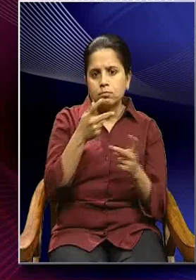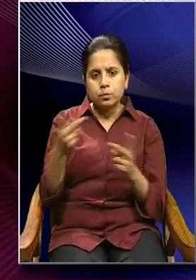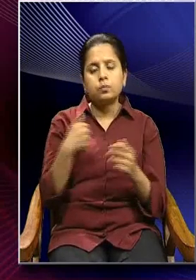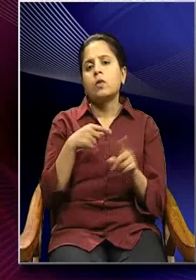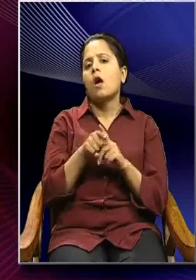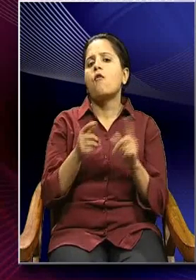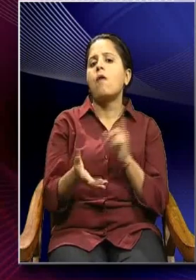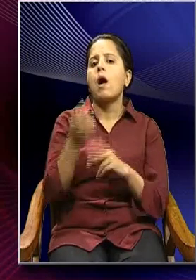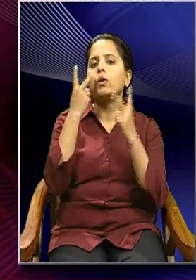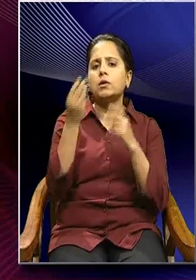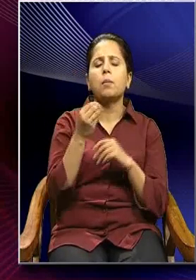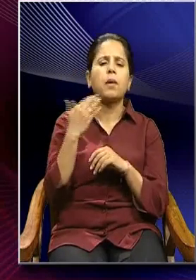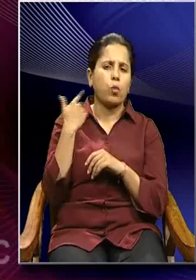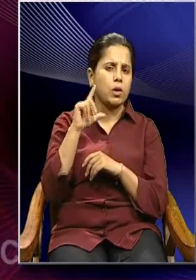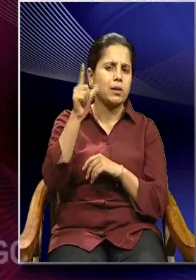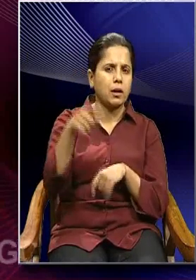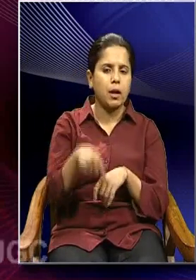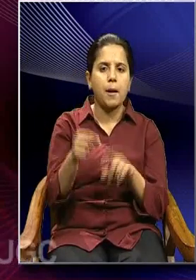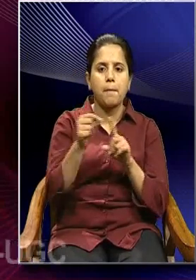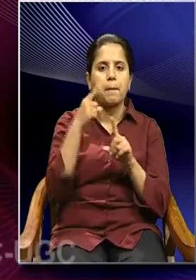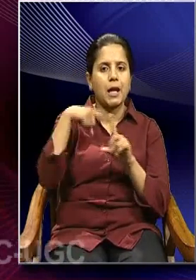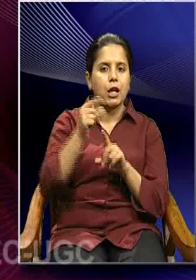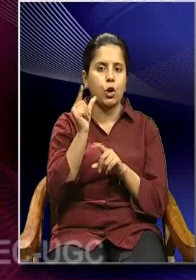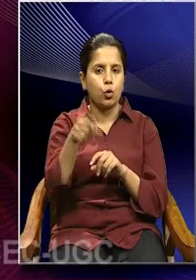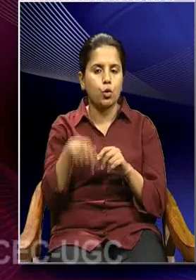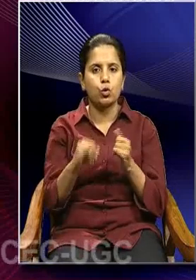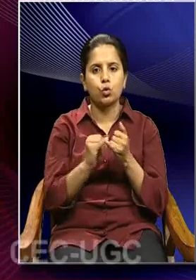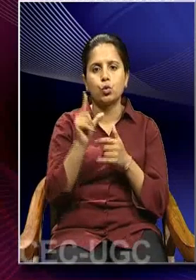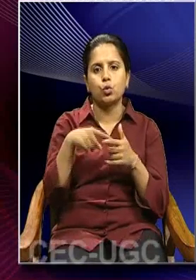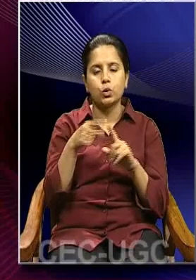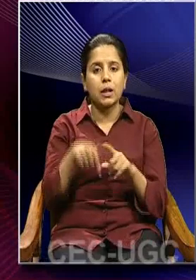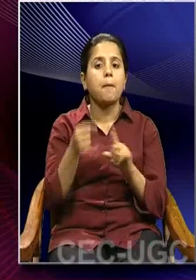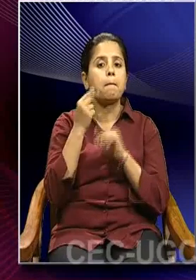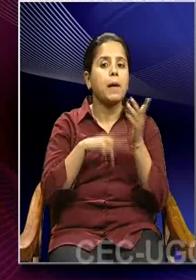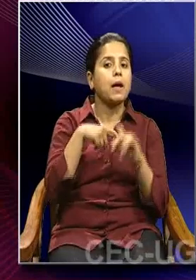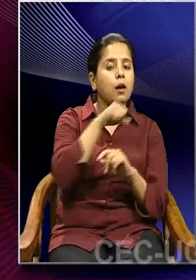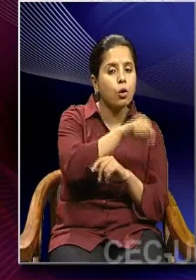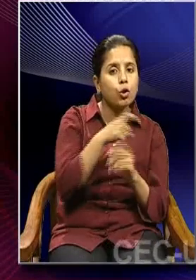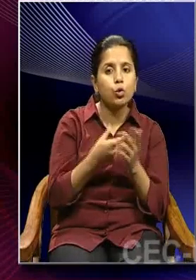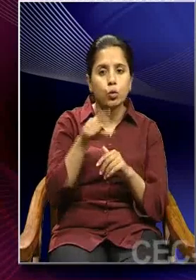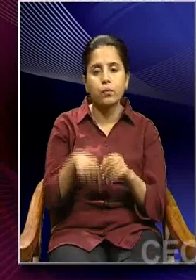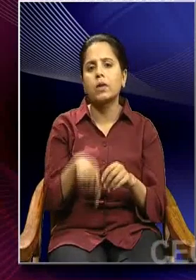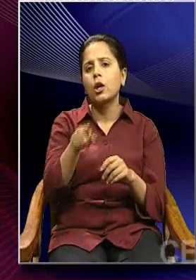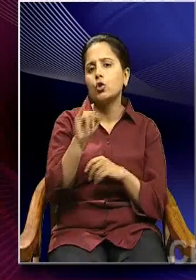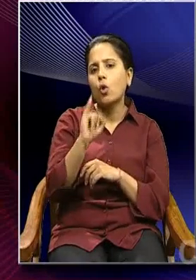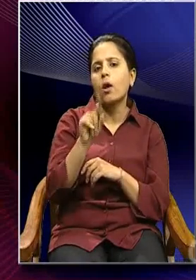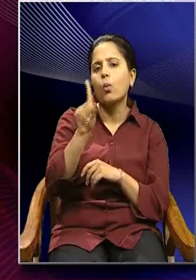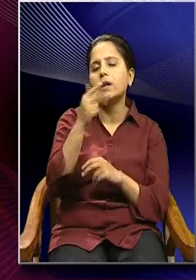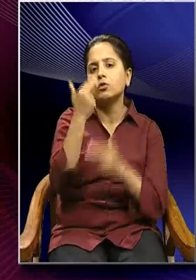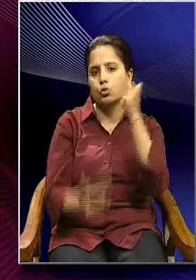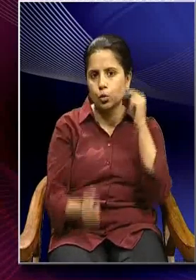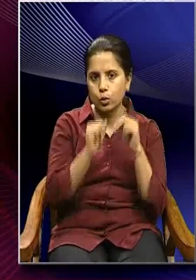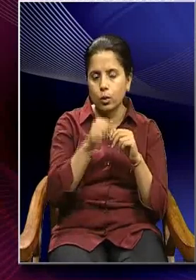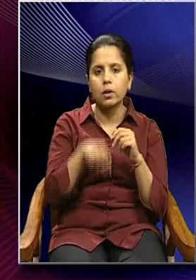also find in the later times Piku by Shujit Sarkar, Pink by Nriddha Roy Chaudhary, Toilet Ek Prem Katha by Shri Narayan